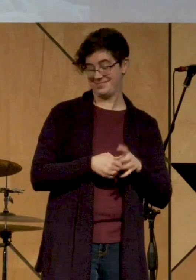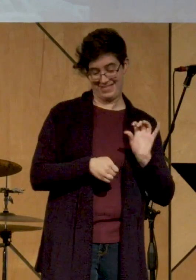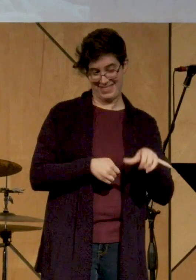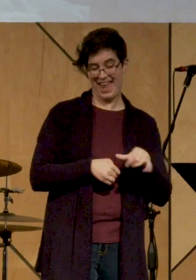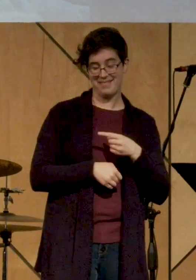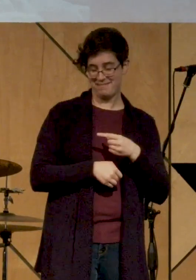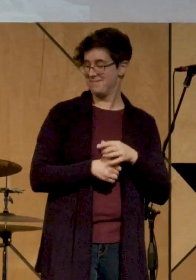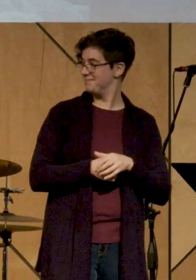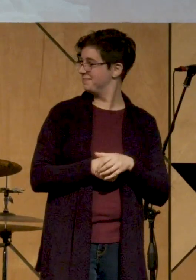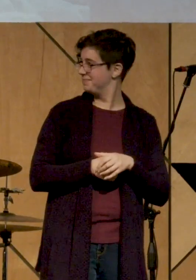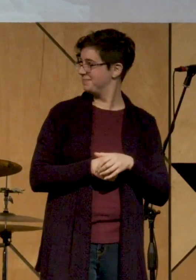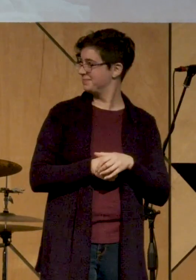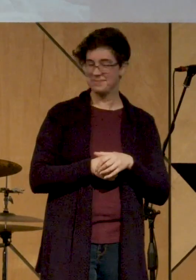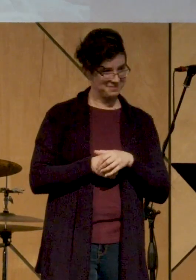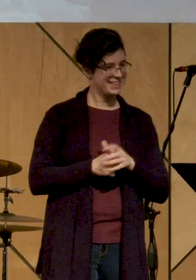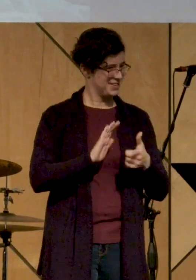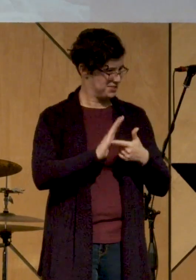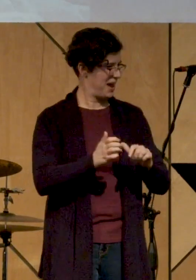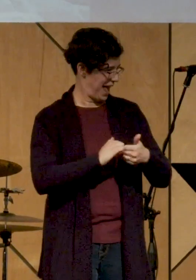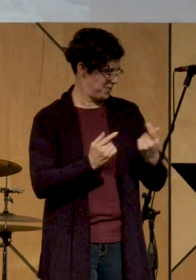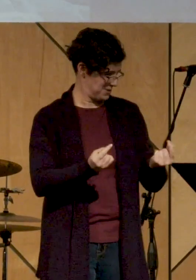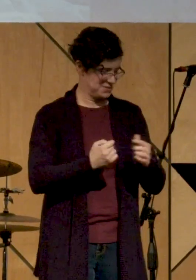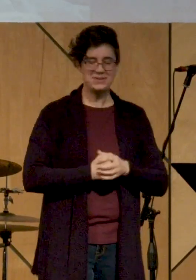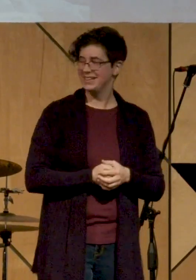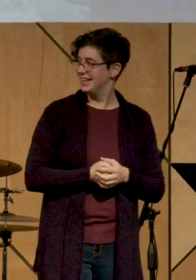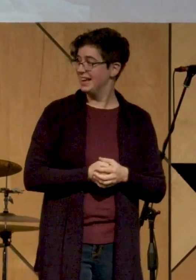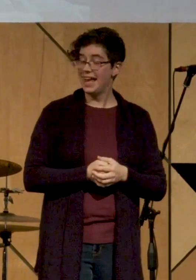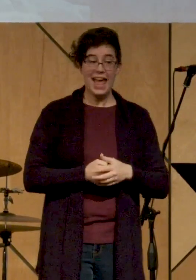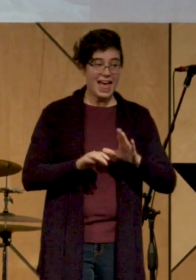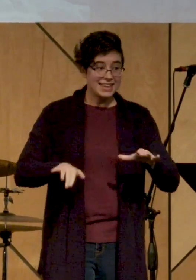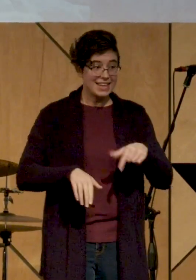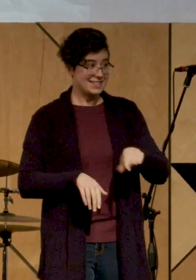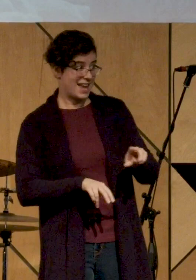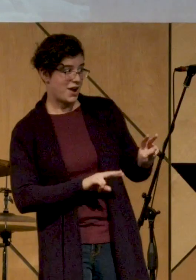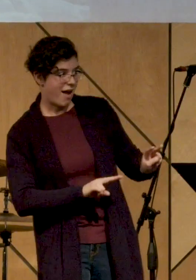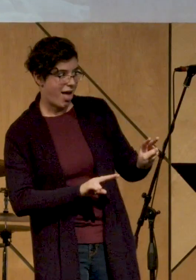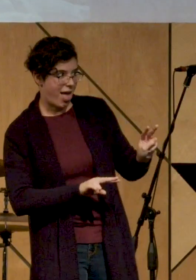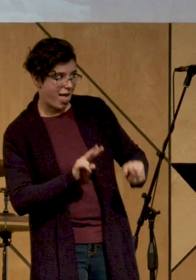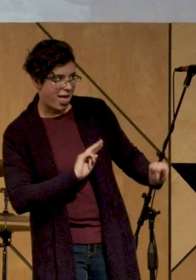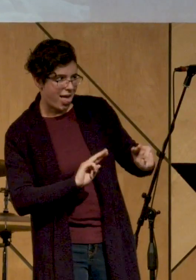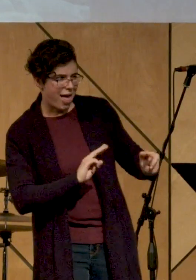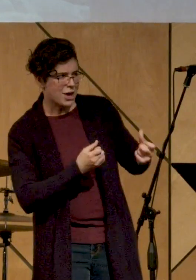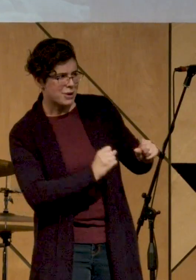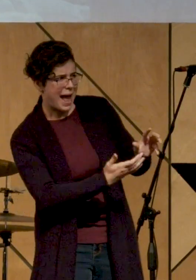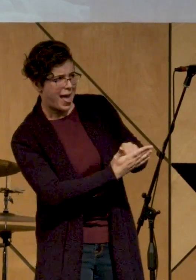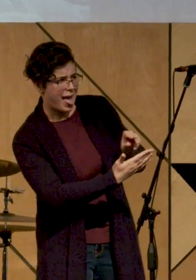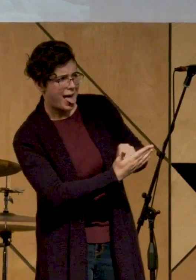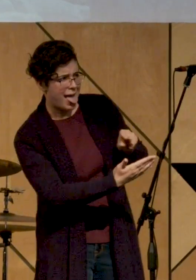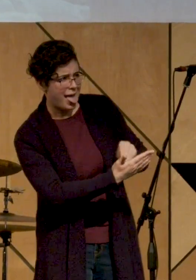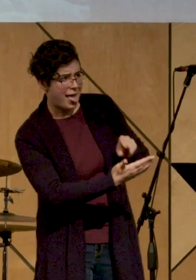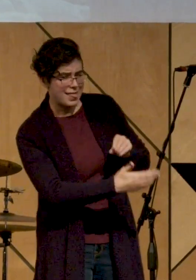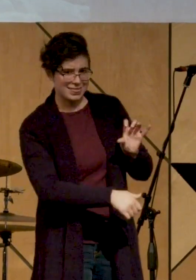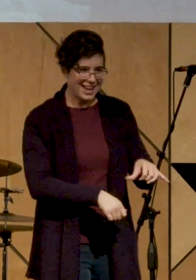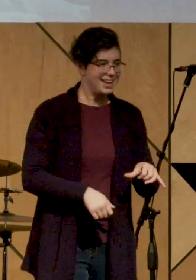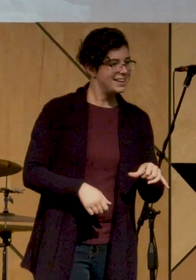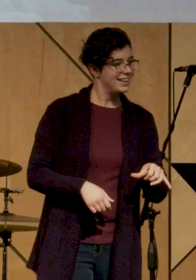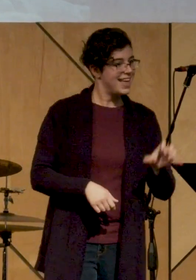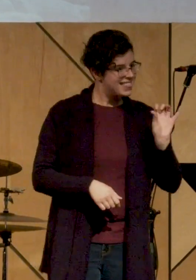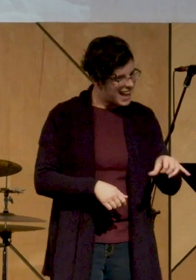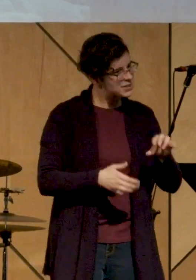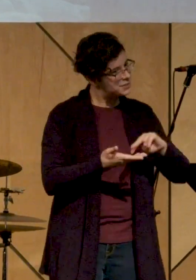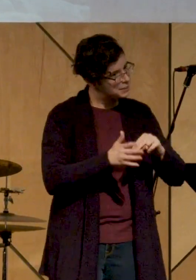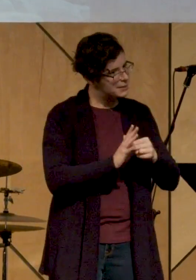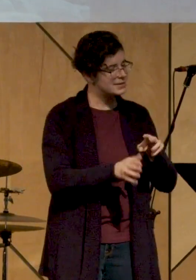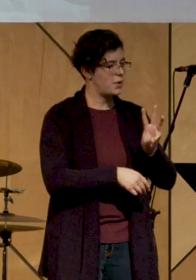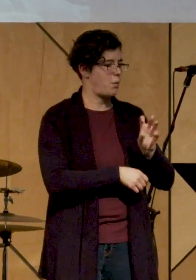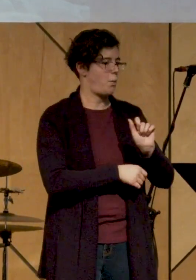bum, bum, shimmy, and turn, right? Like, and my kids are watching me and they're trying to do the same thing. That's